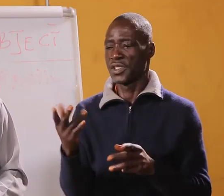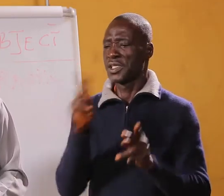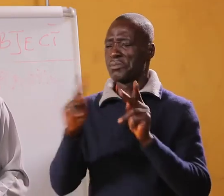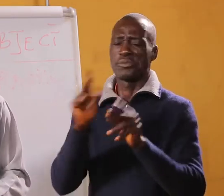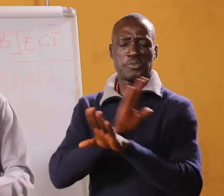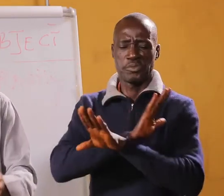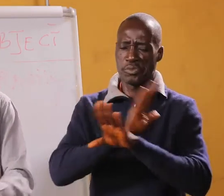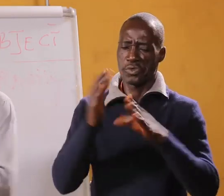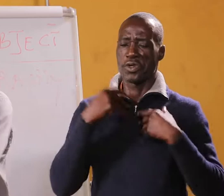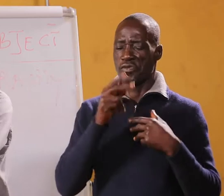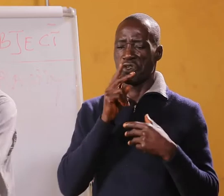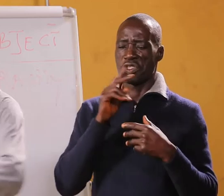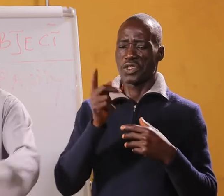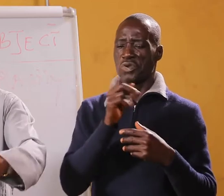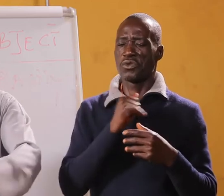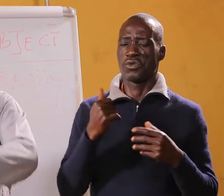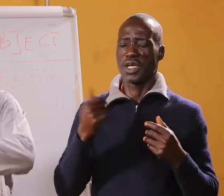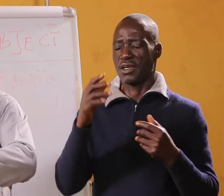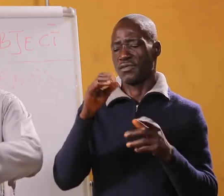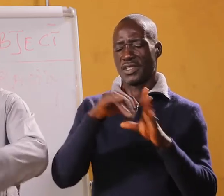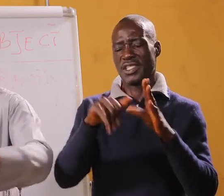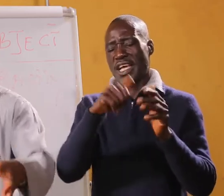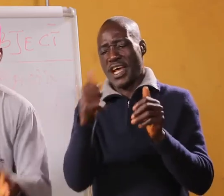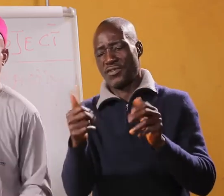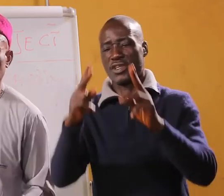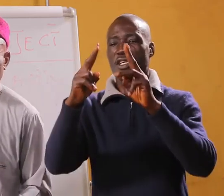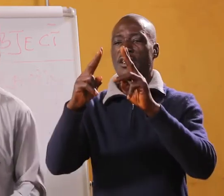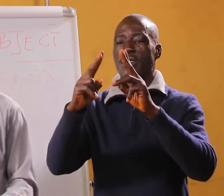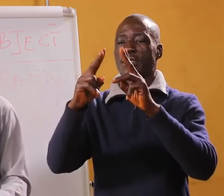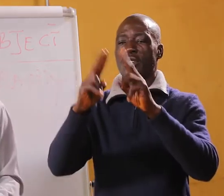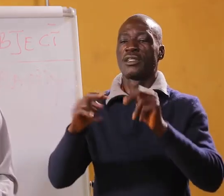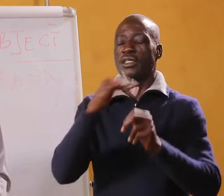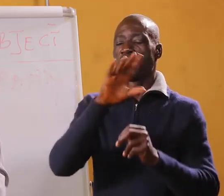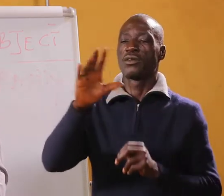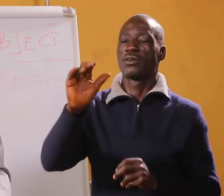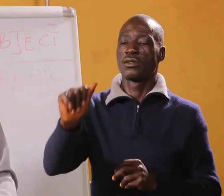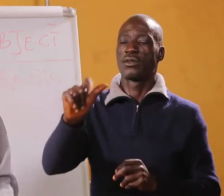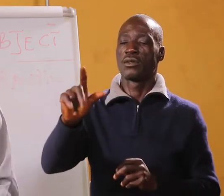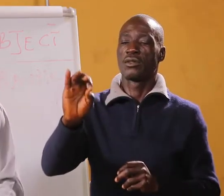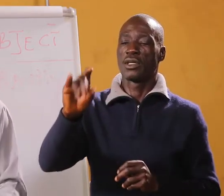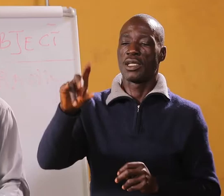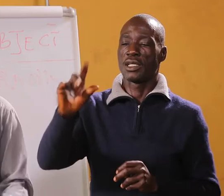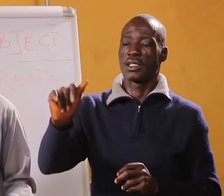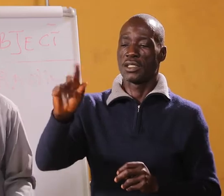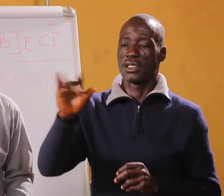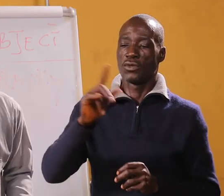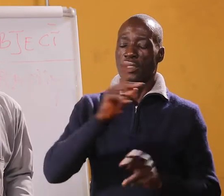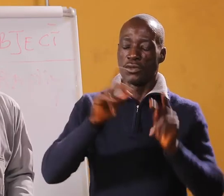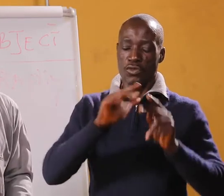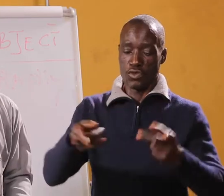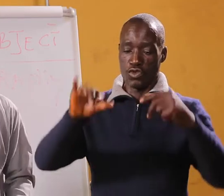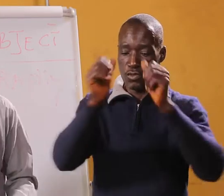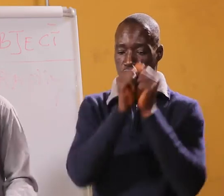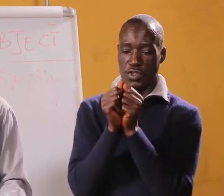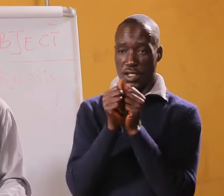Blue Nile. You see in Alexandria, one of the big cities in Egypt, where people will come together because there